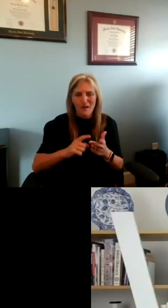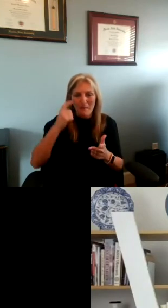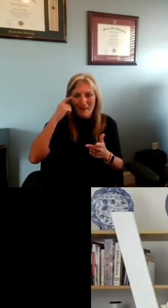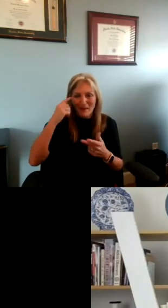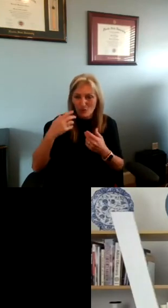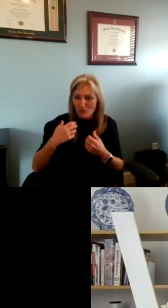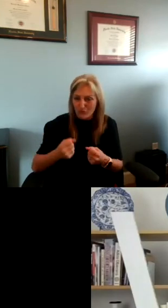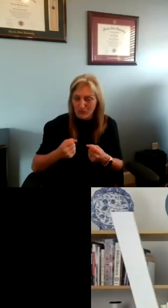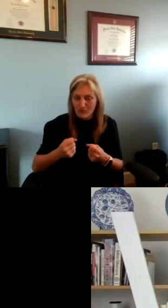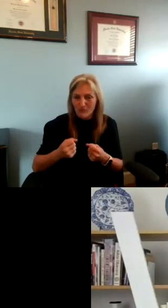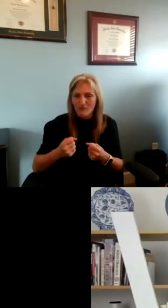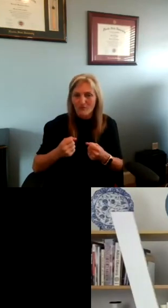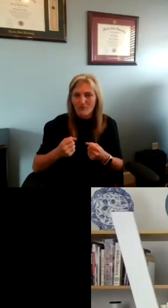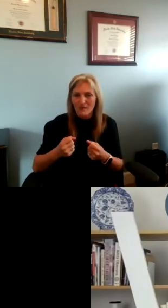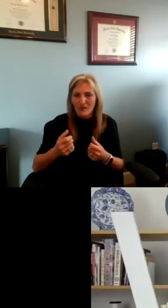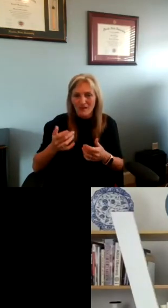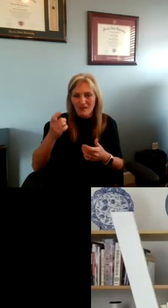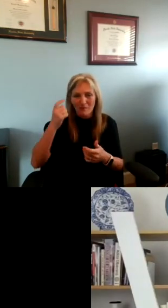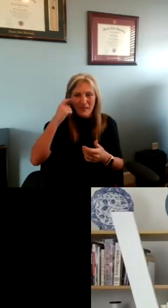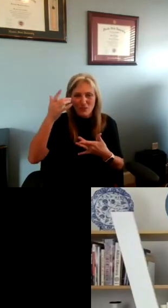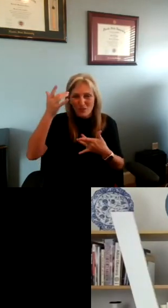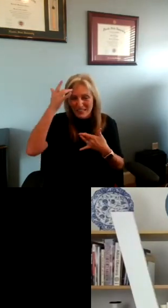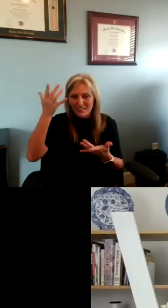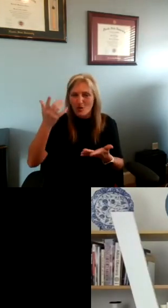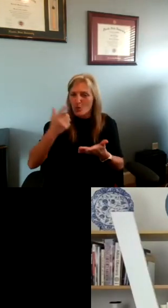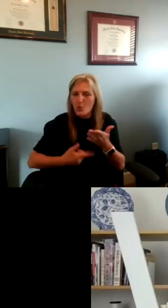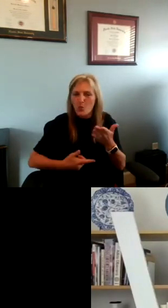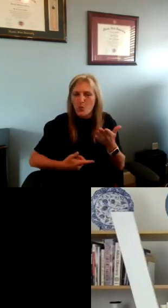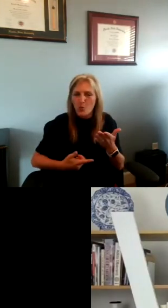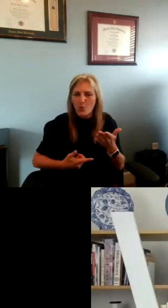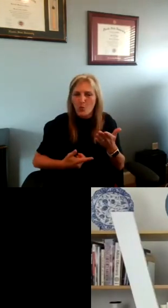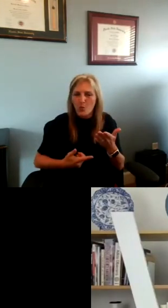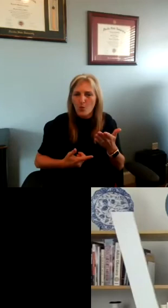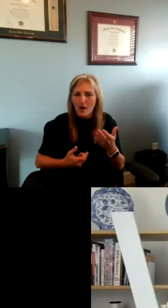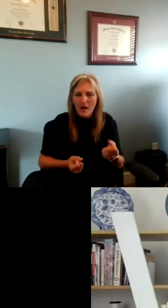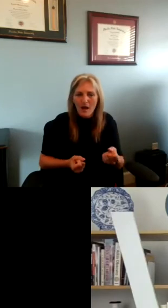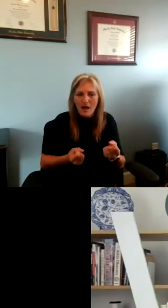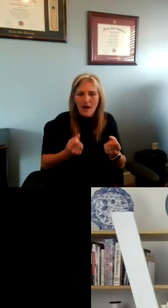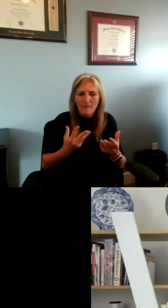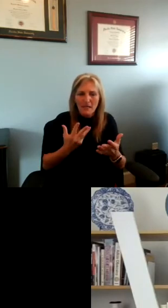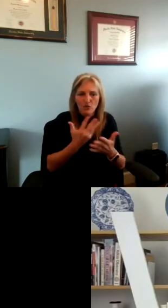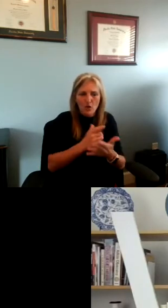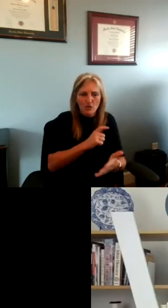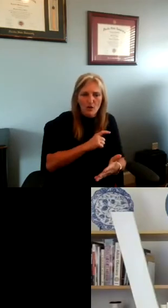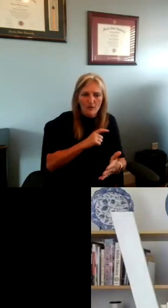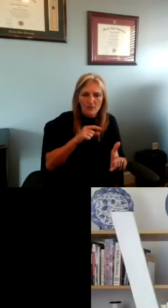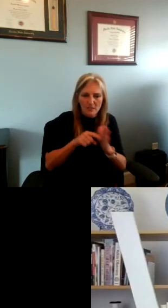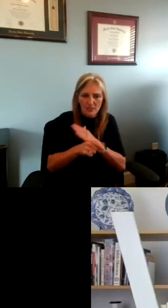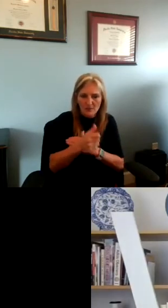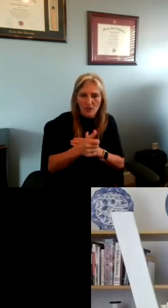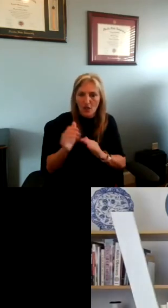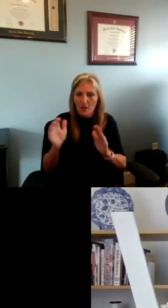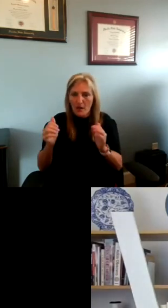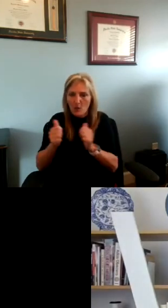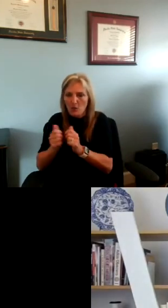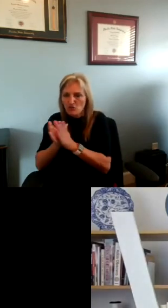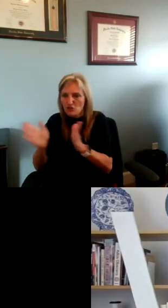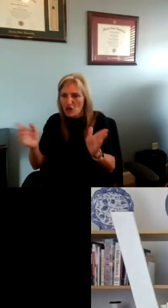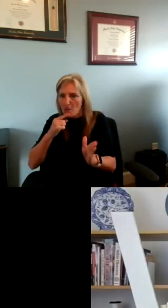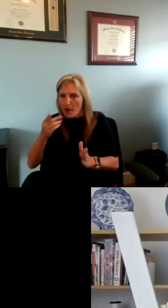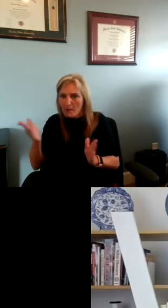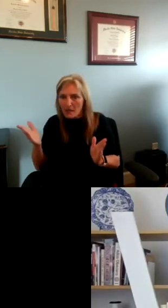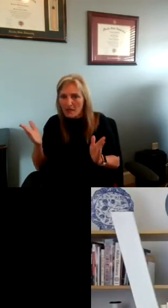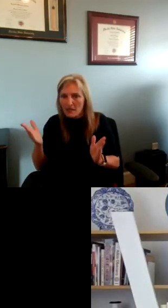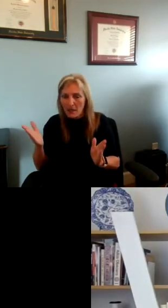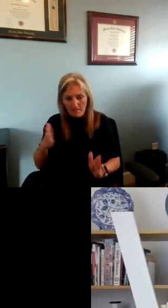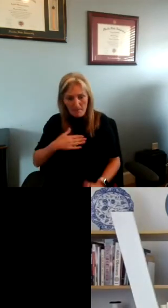illness. What is the ratio of correction officers who commit suicide as compared to the general public? My understanding